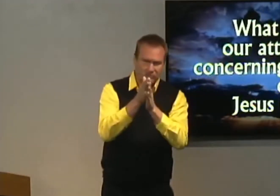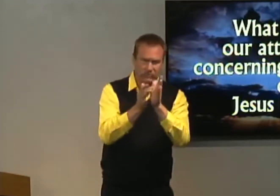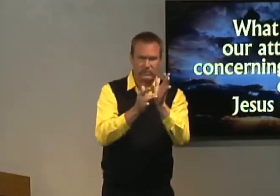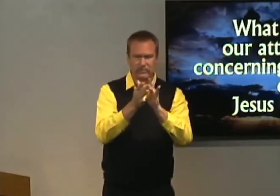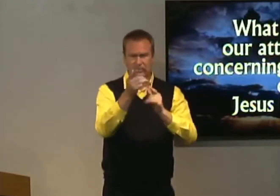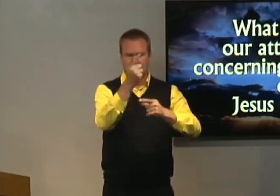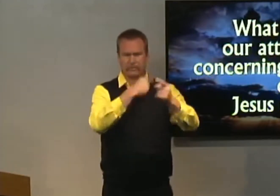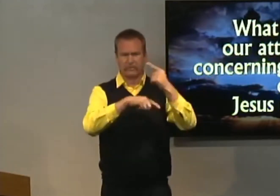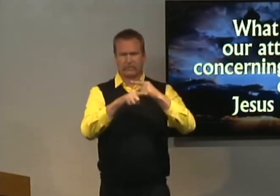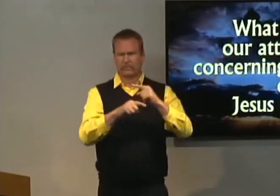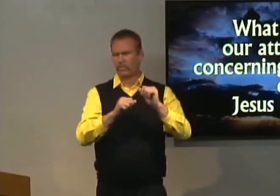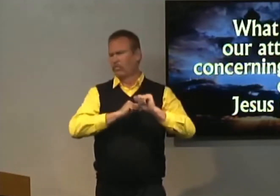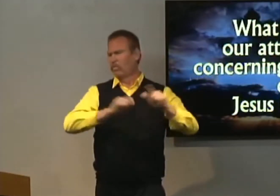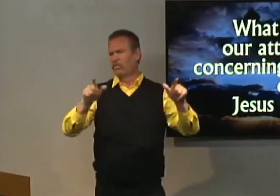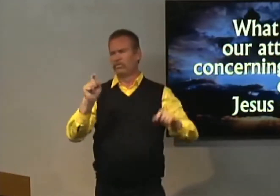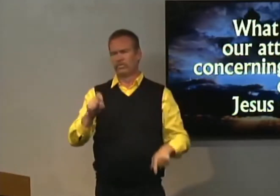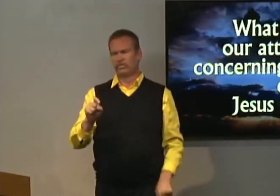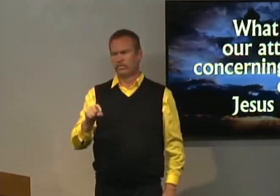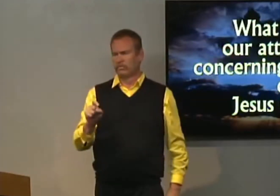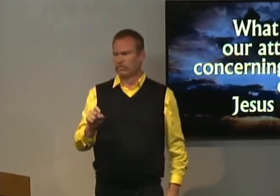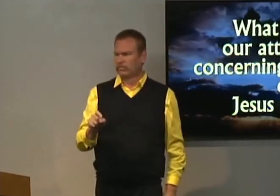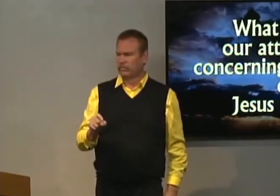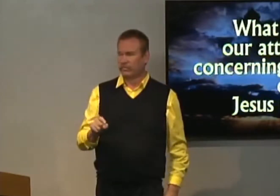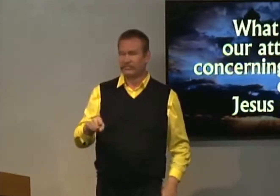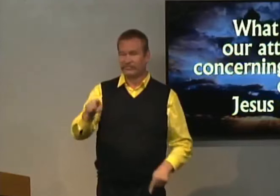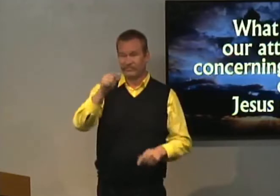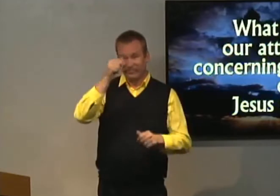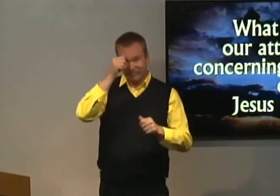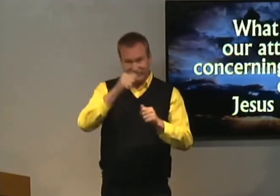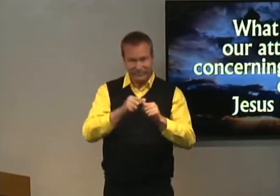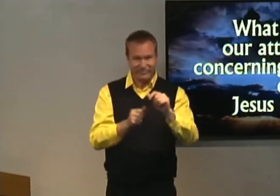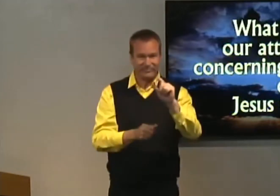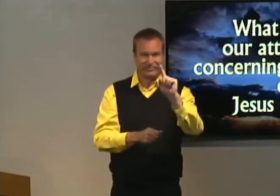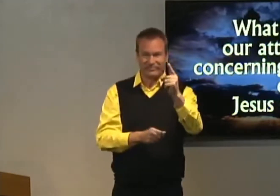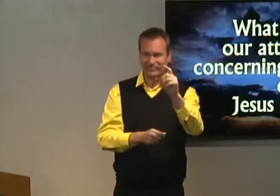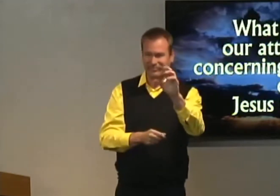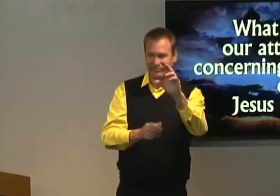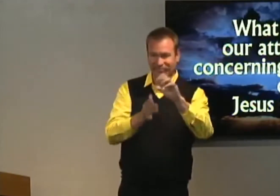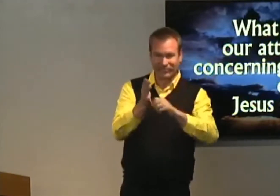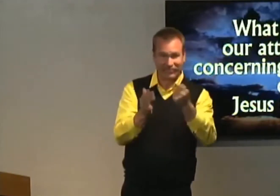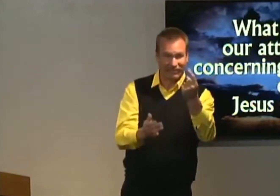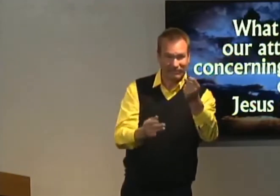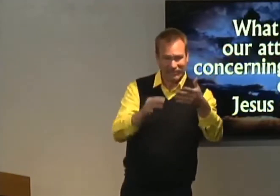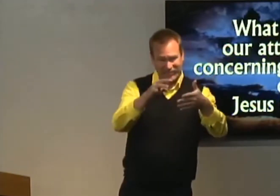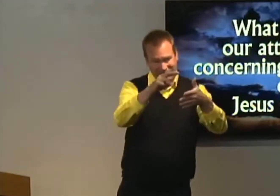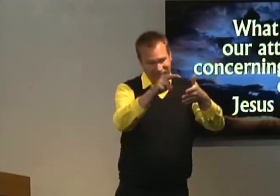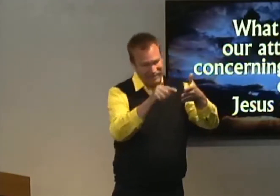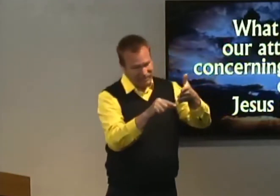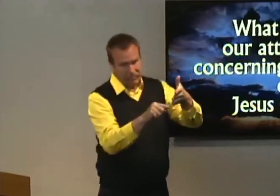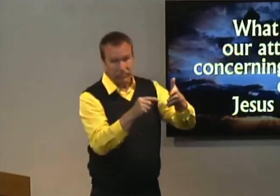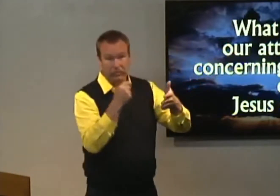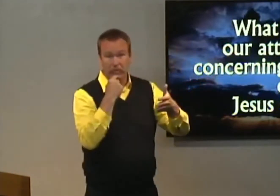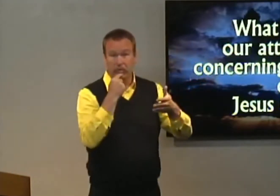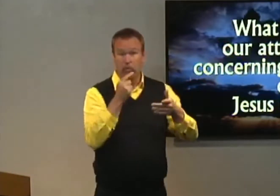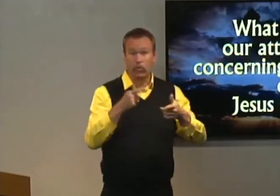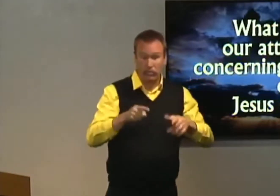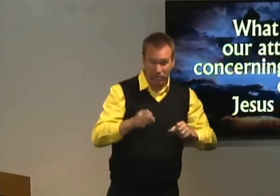be watching and waiting and looking for his return. We all are supposed to do that. And in 1 Corinthians,